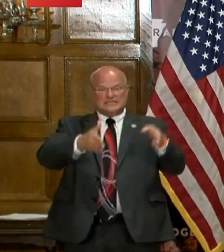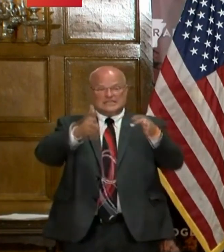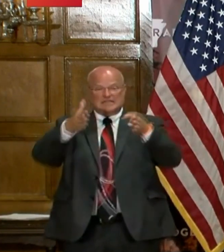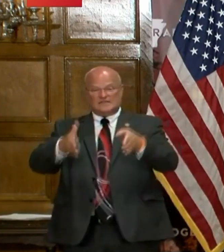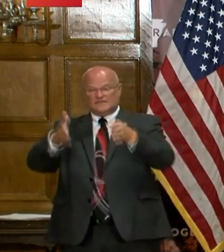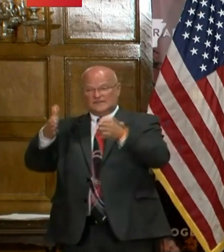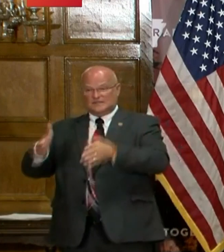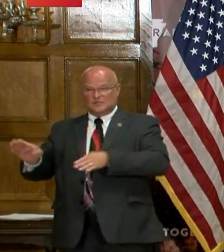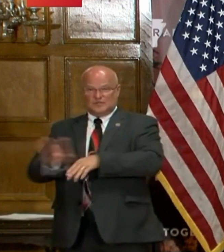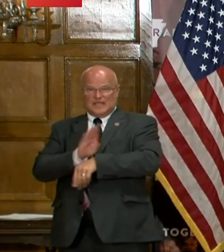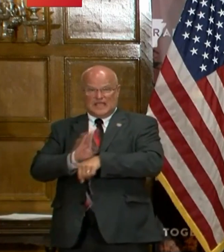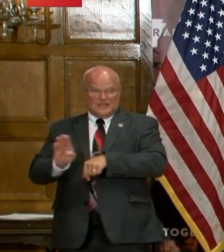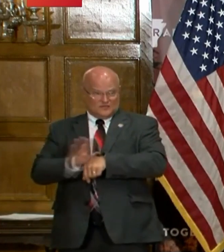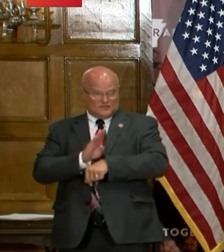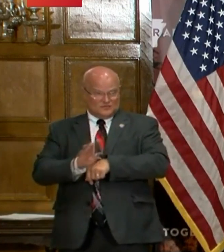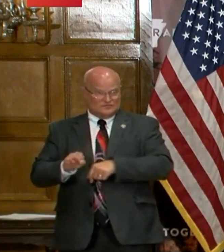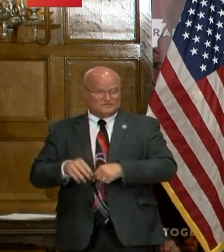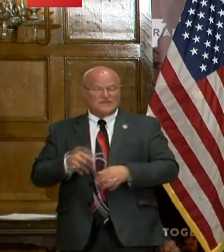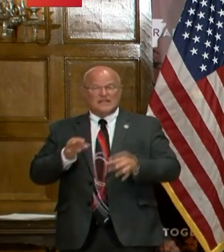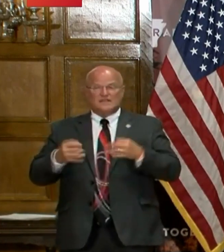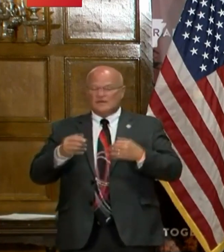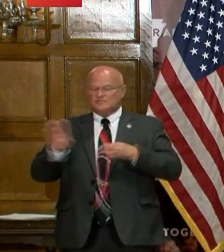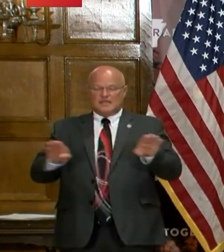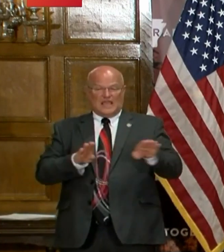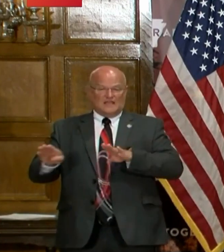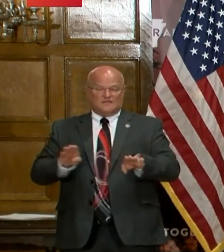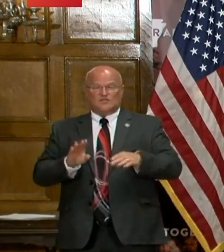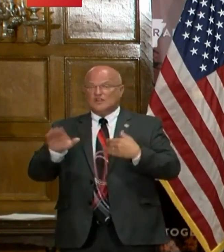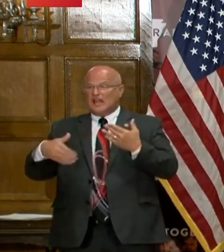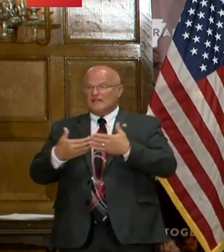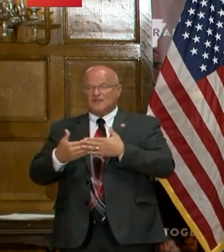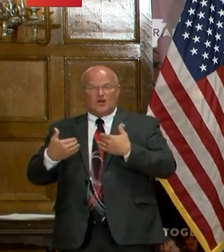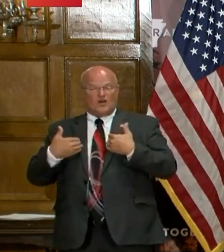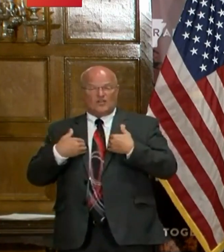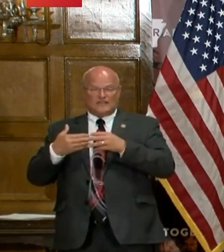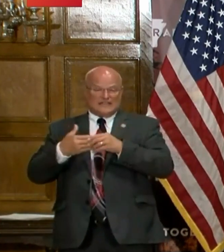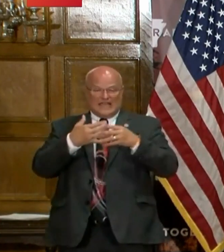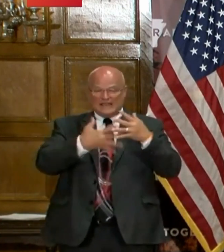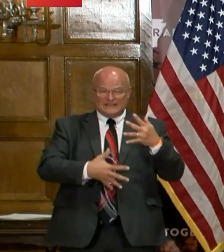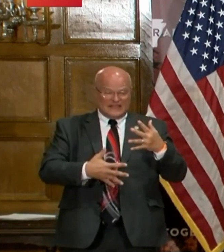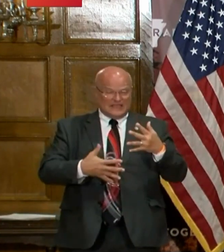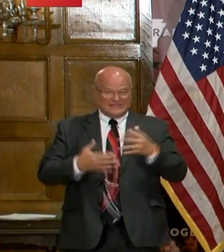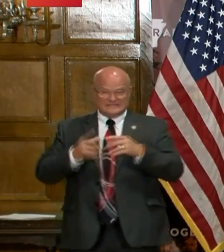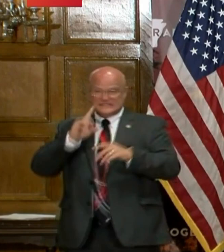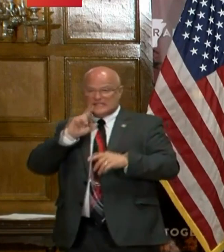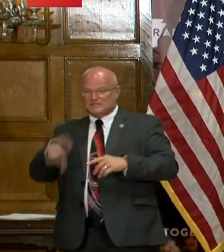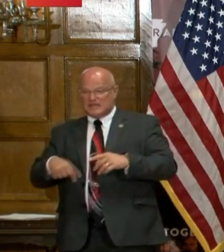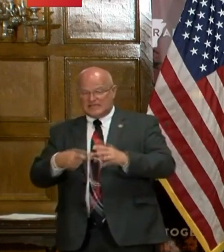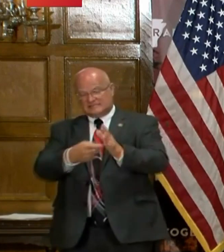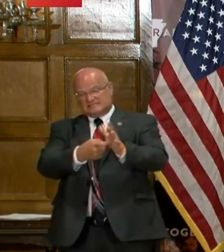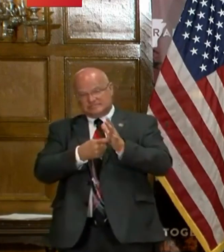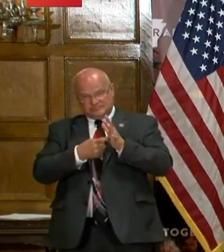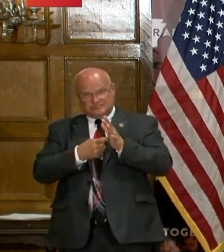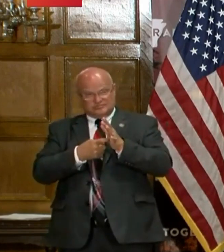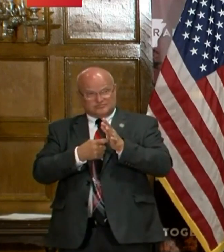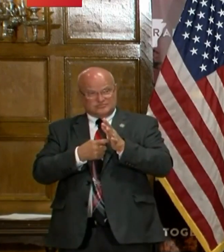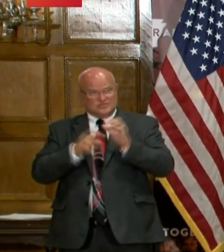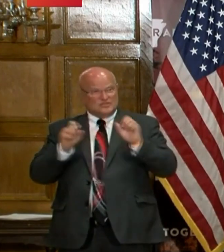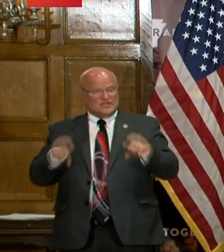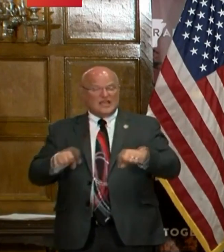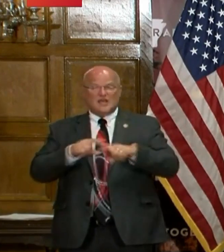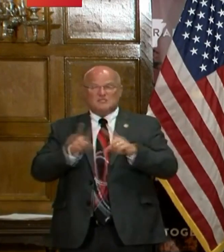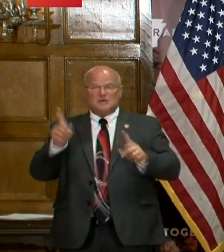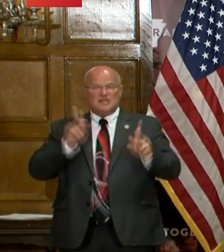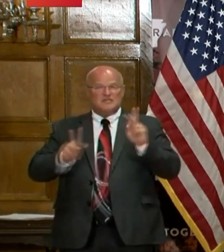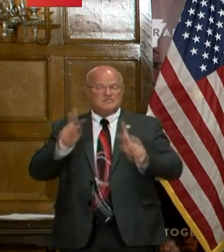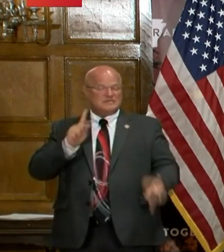individual behavior. And if you can have all the guidelines you want and you can have all the mandates you can put your pen to, but